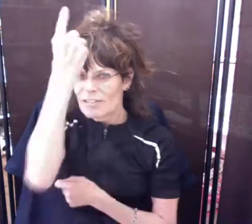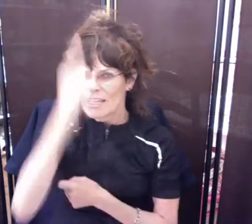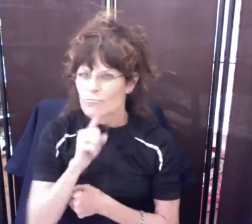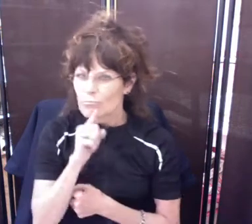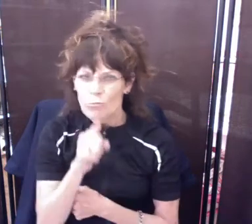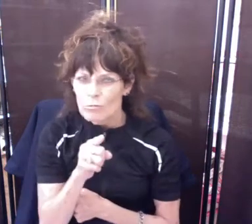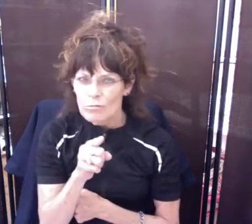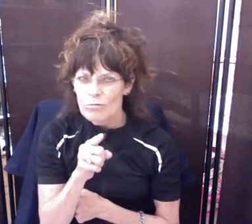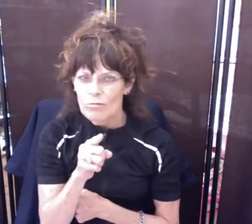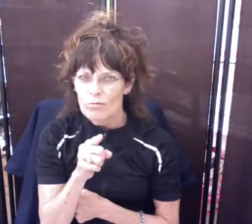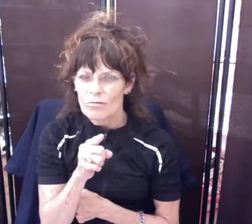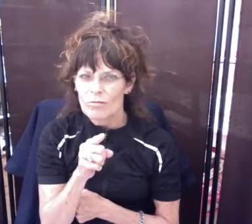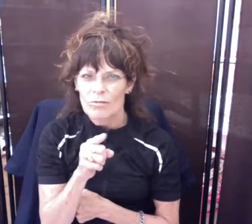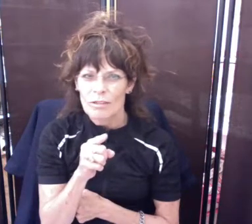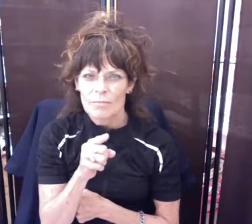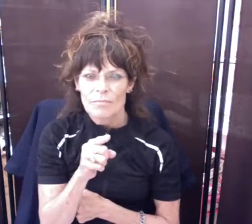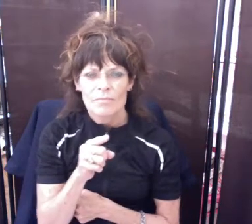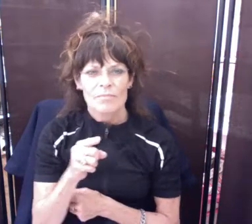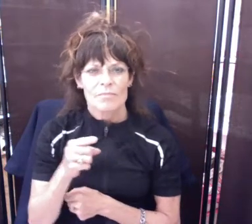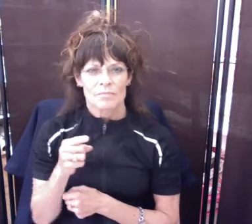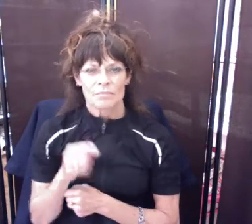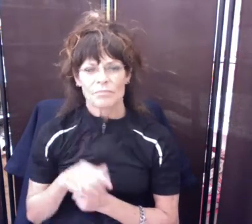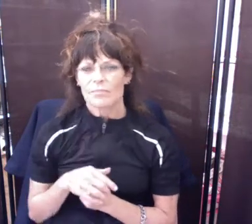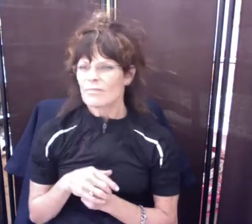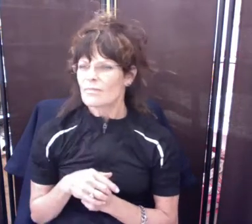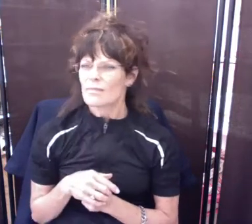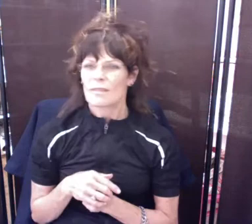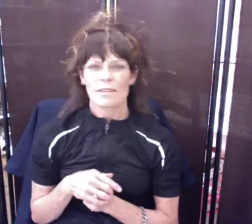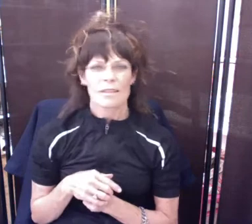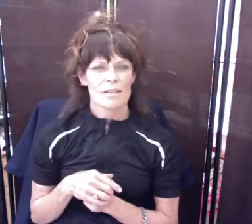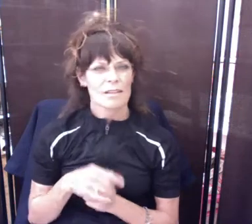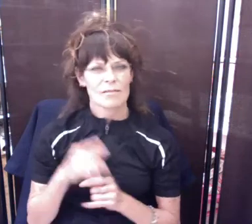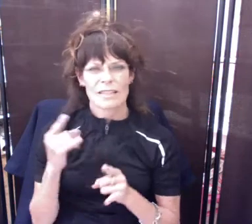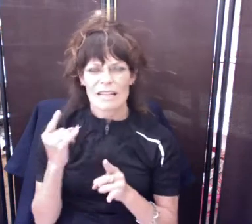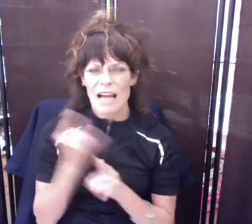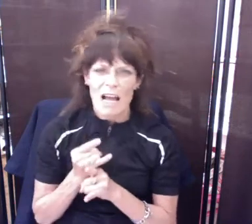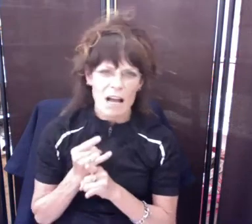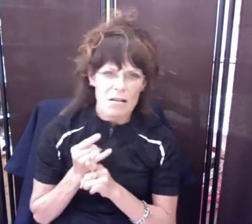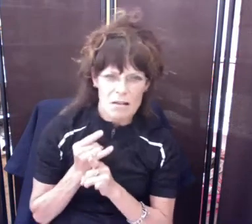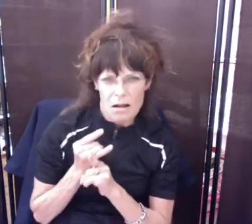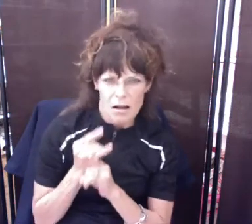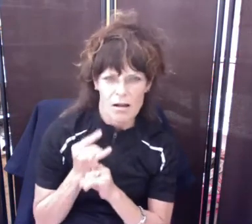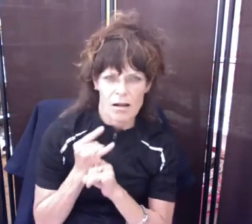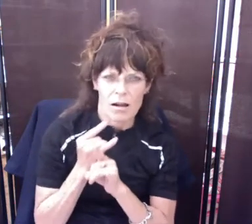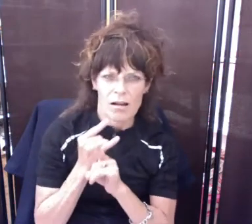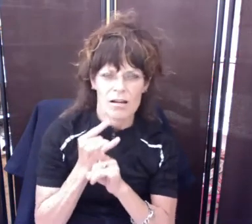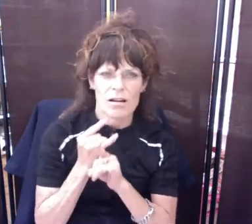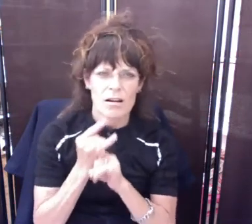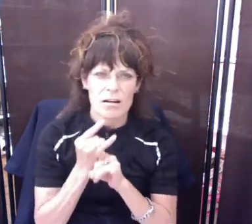was being driven by something within me to seek comfort, to seek some type of